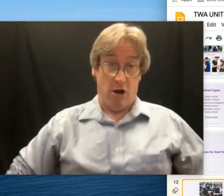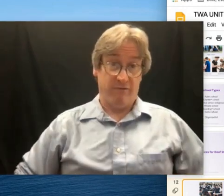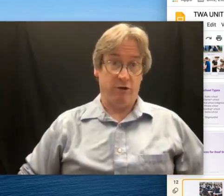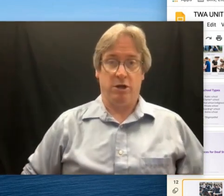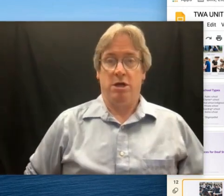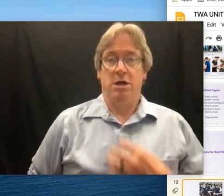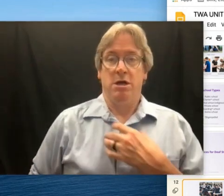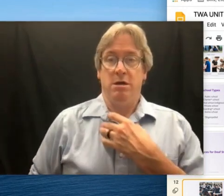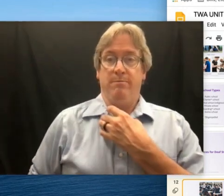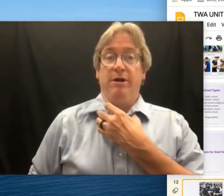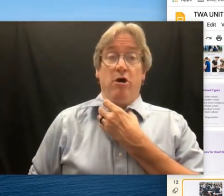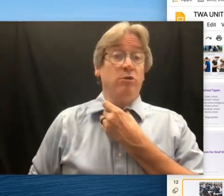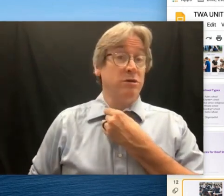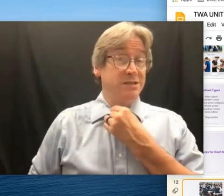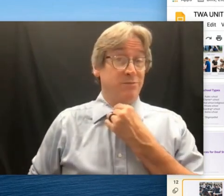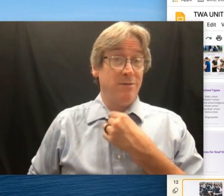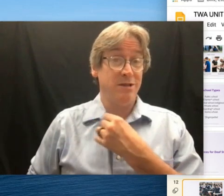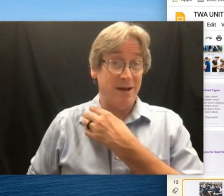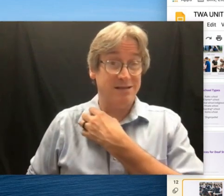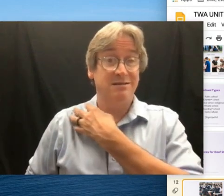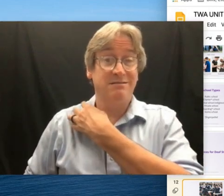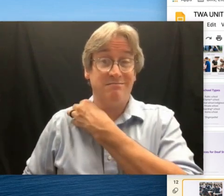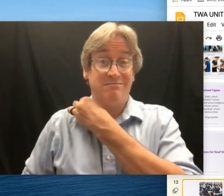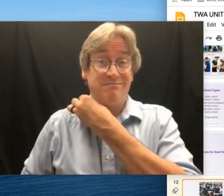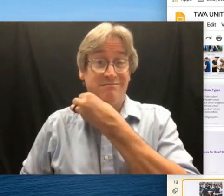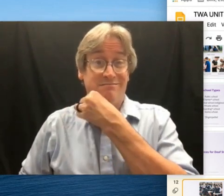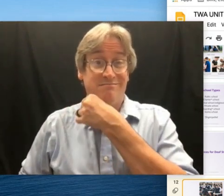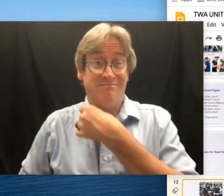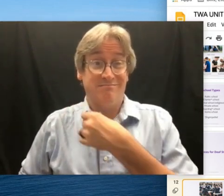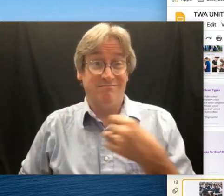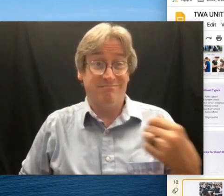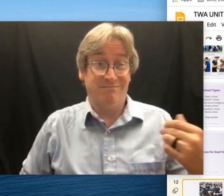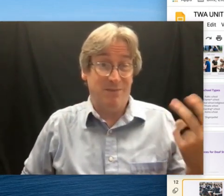what they offered. But Hogwarts is probably the best